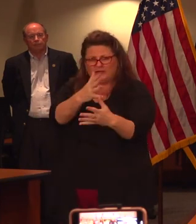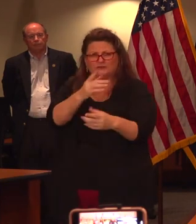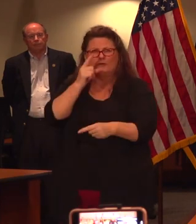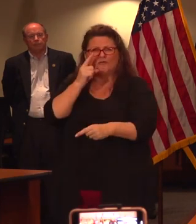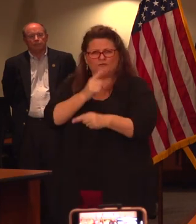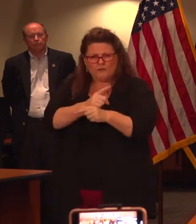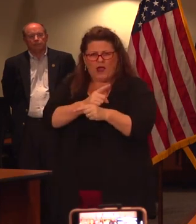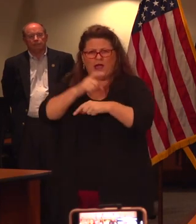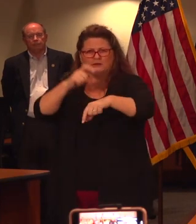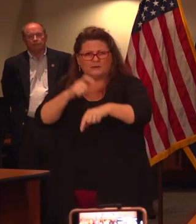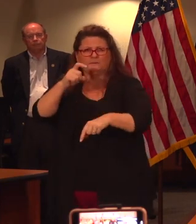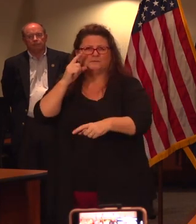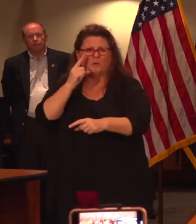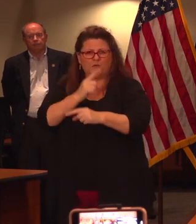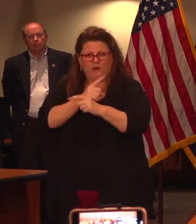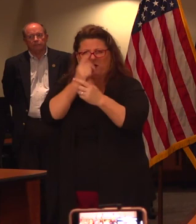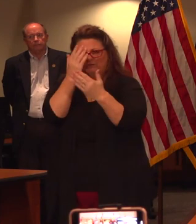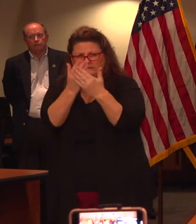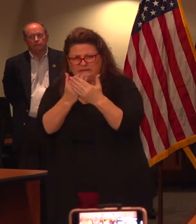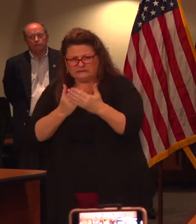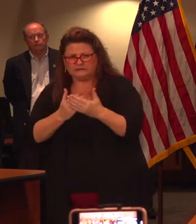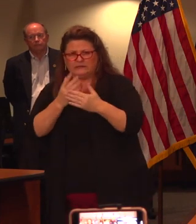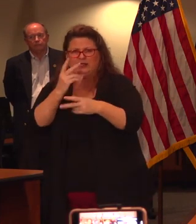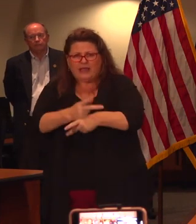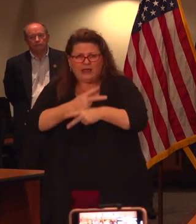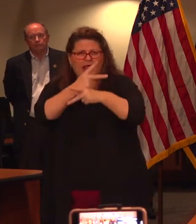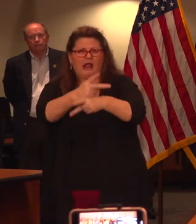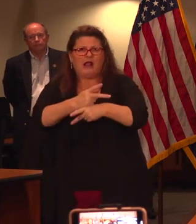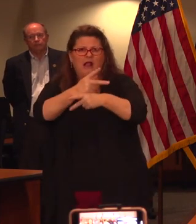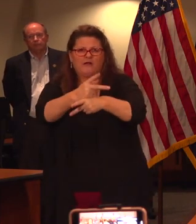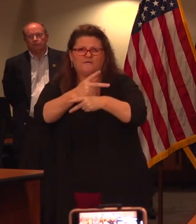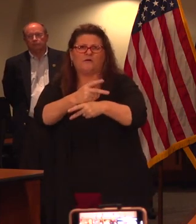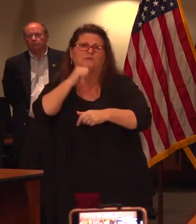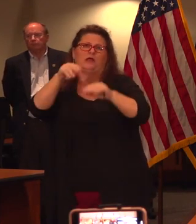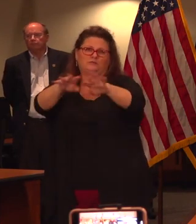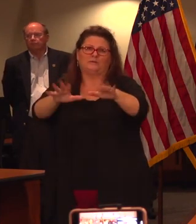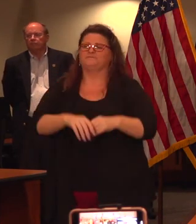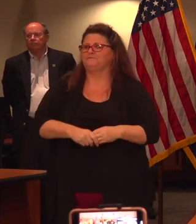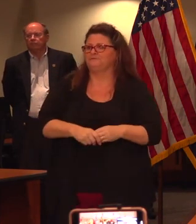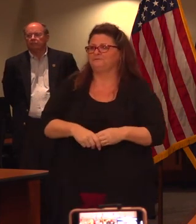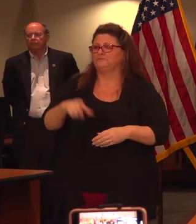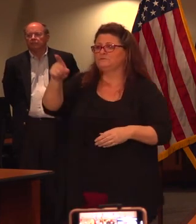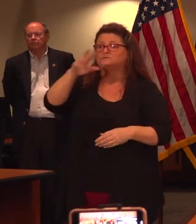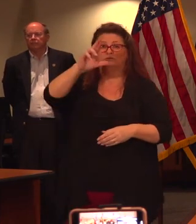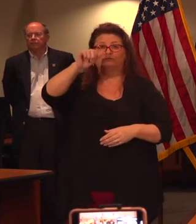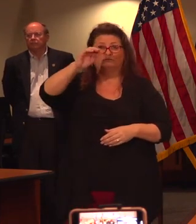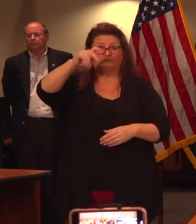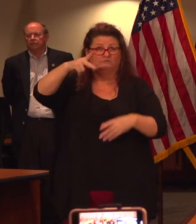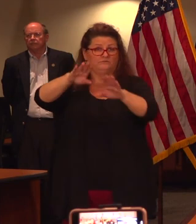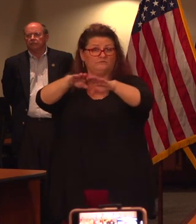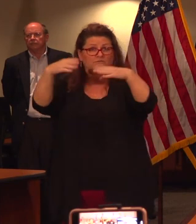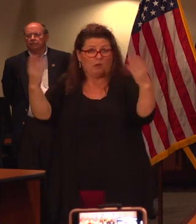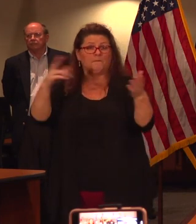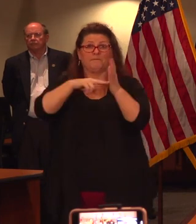facts to open things up as quickly but as carefully as we can. Yes, sir. With opening back up the ramps, do you have any plans to open